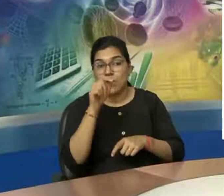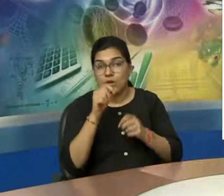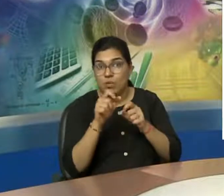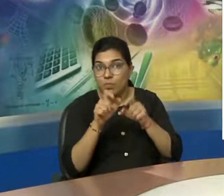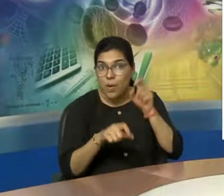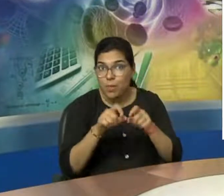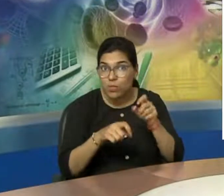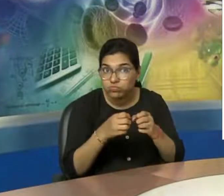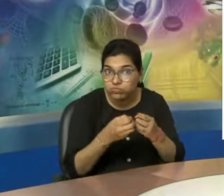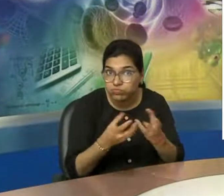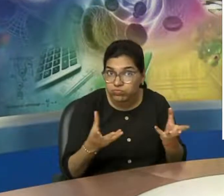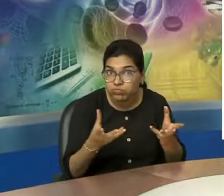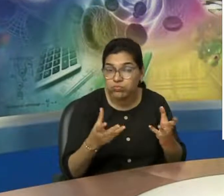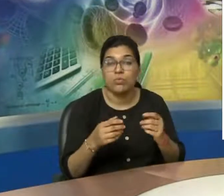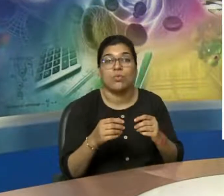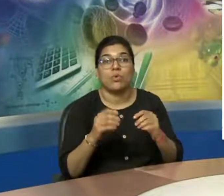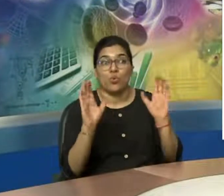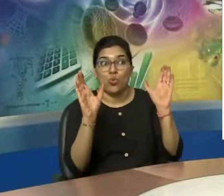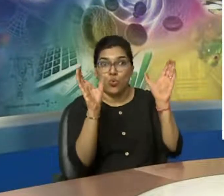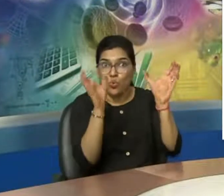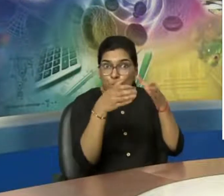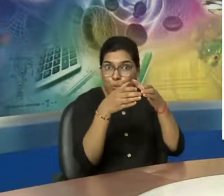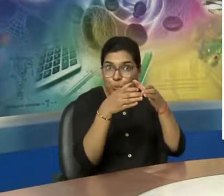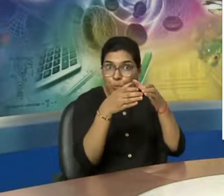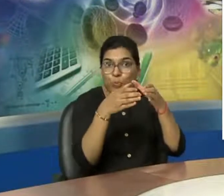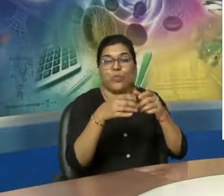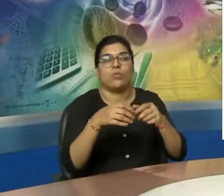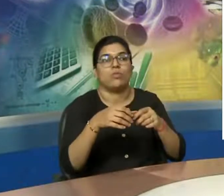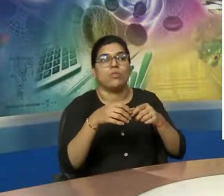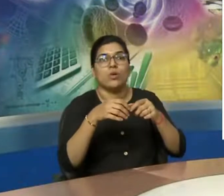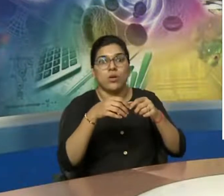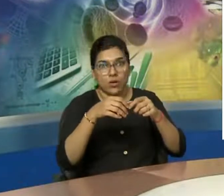from organisms to the population,